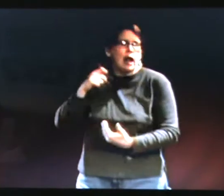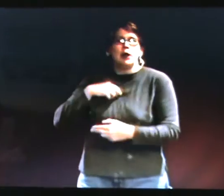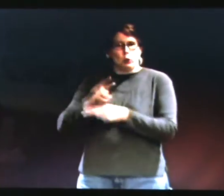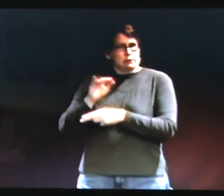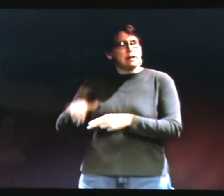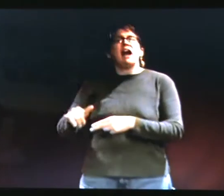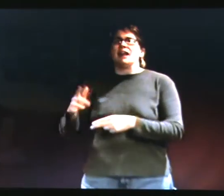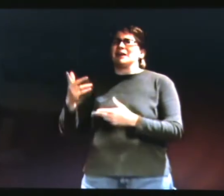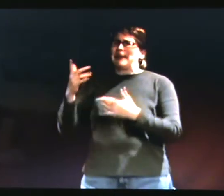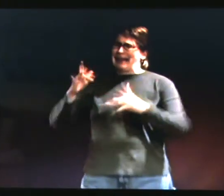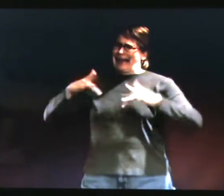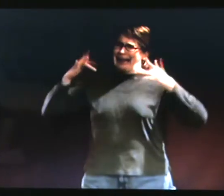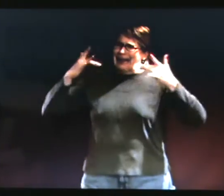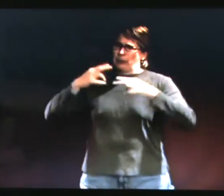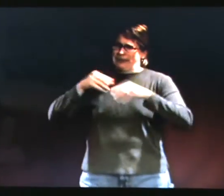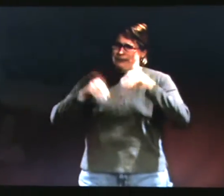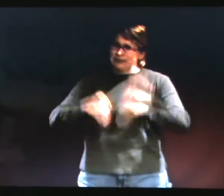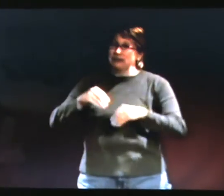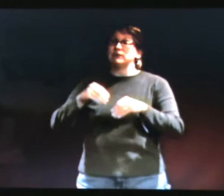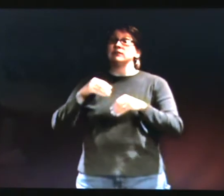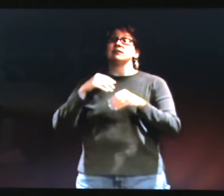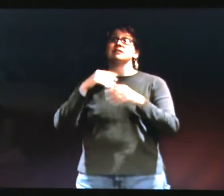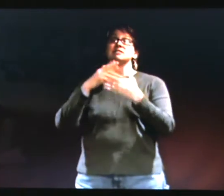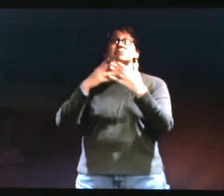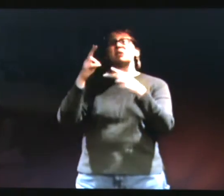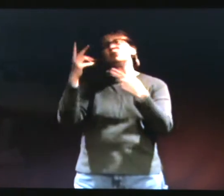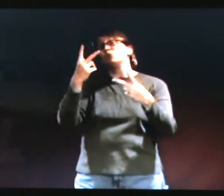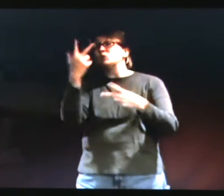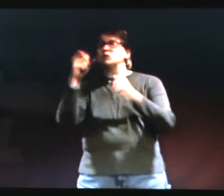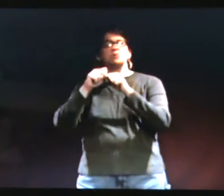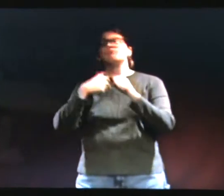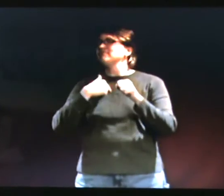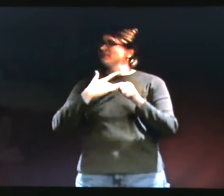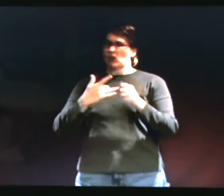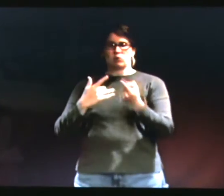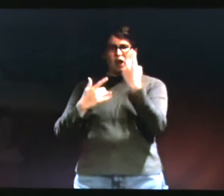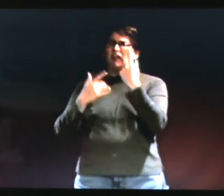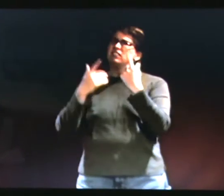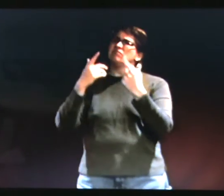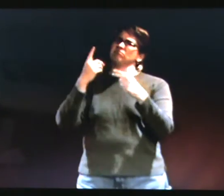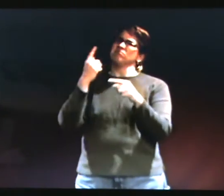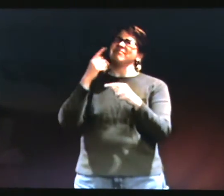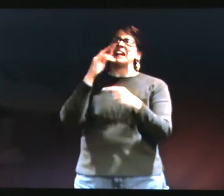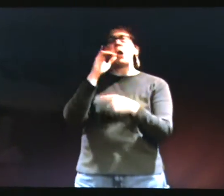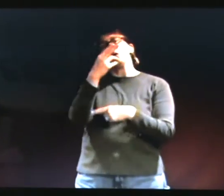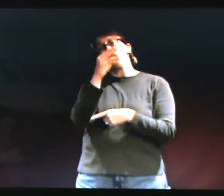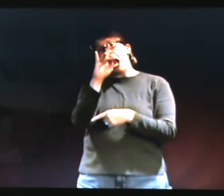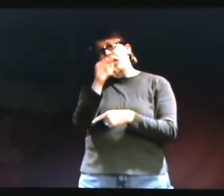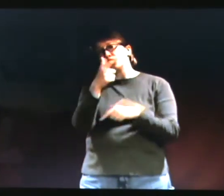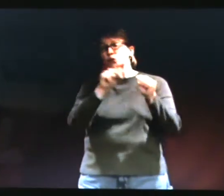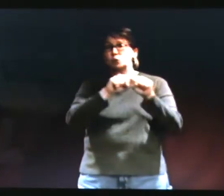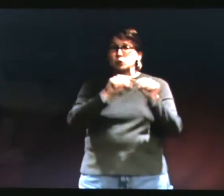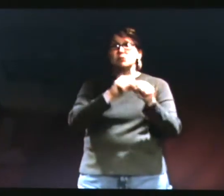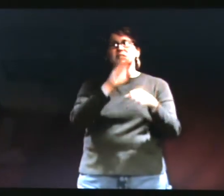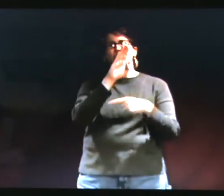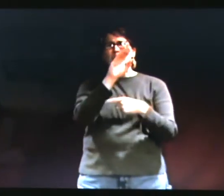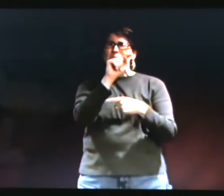love them. They're dry fast and easy, and they're lightweight. So I only bring one pair.